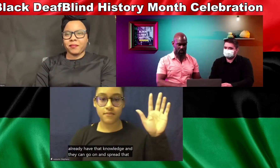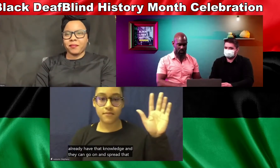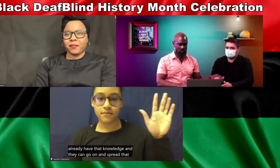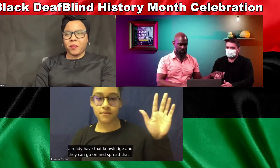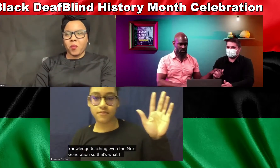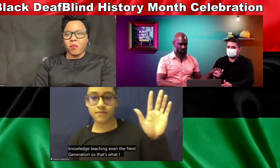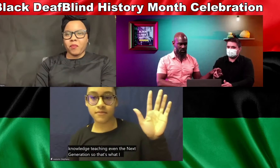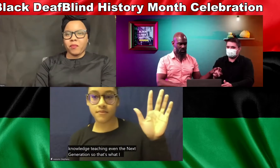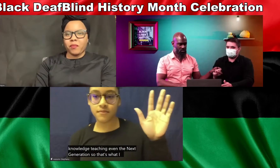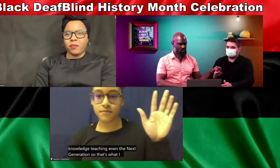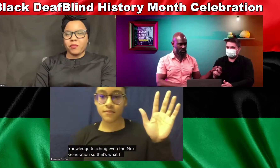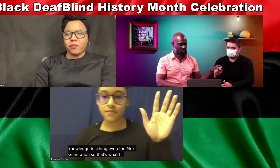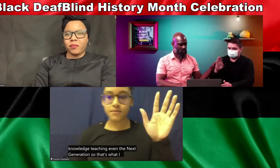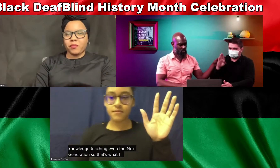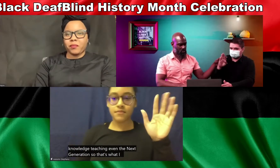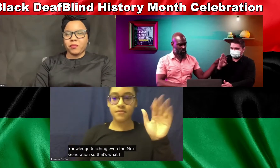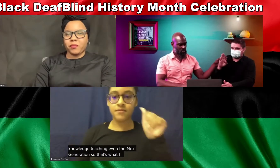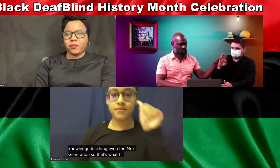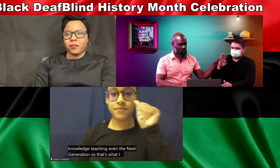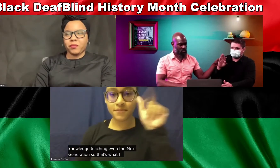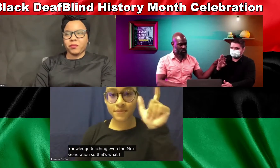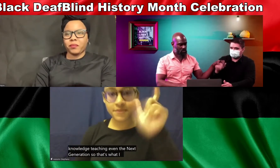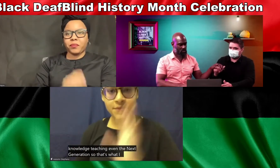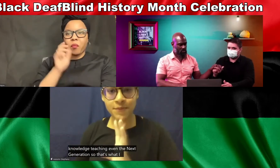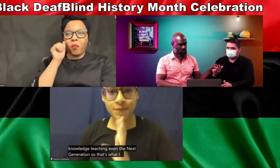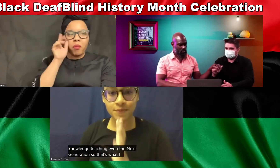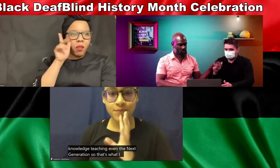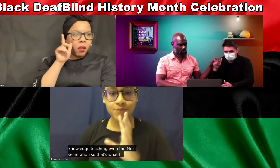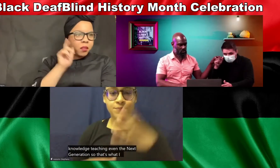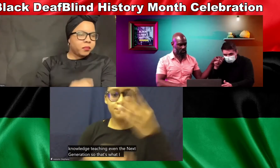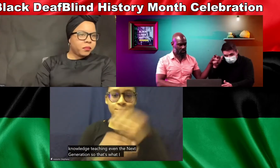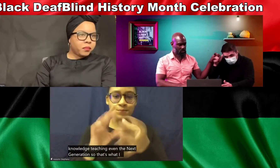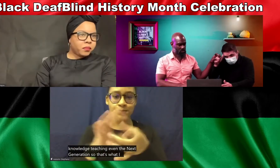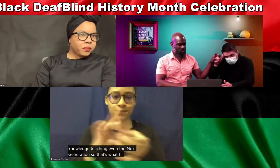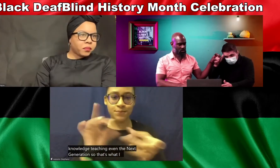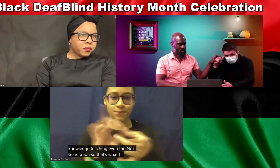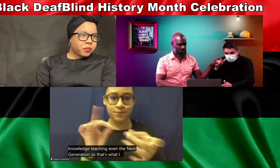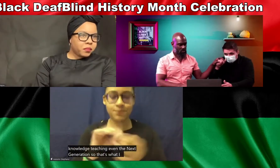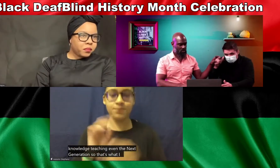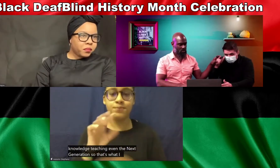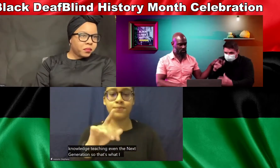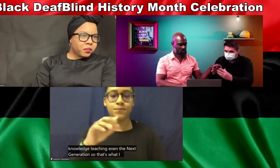for. And Autumn is raising her hand.